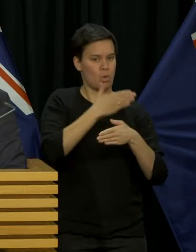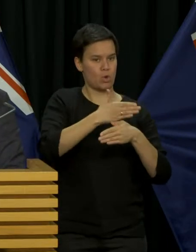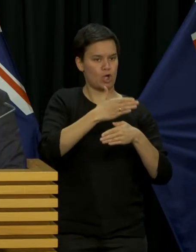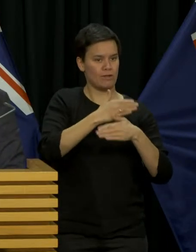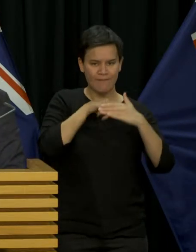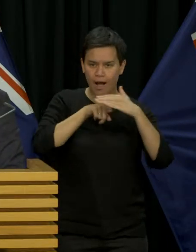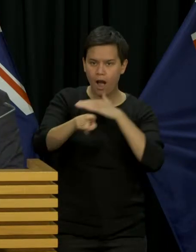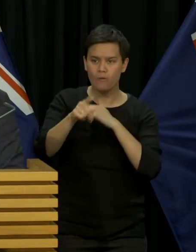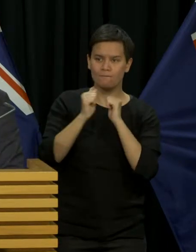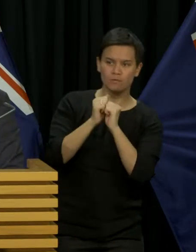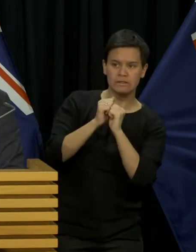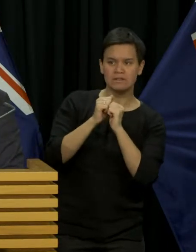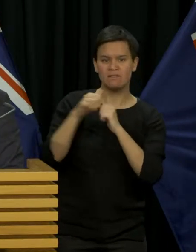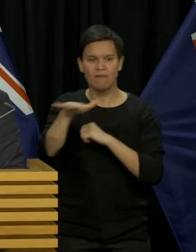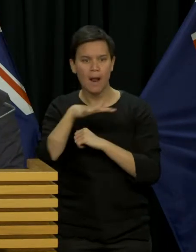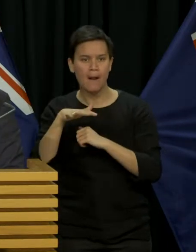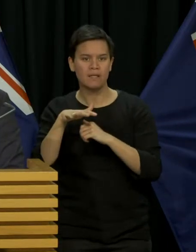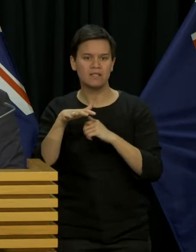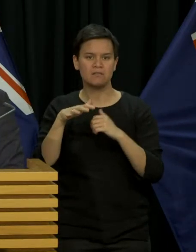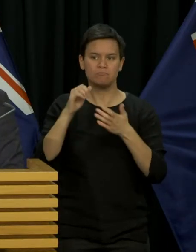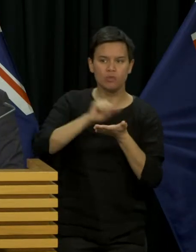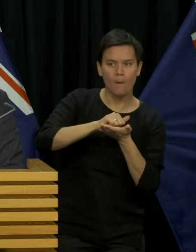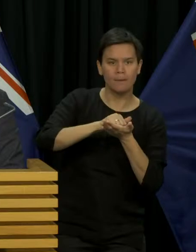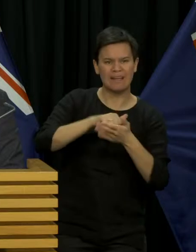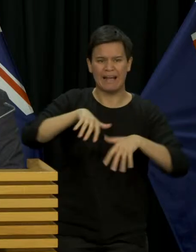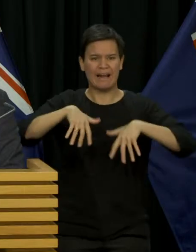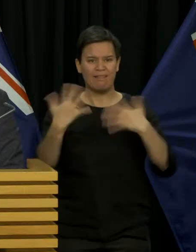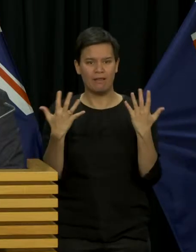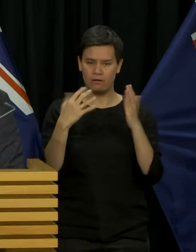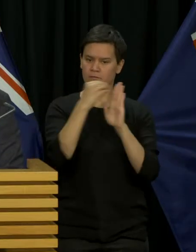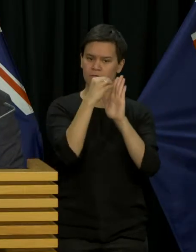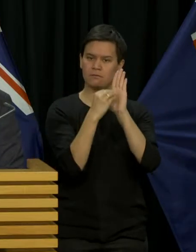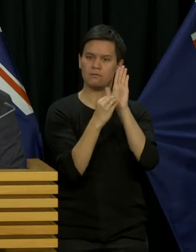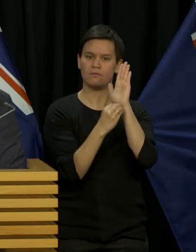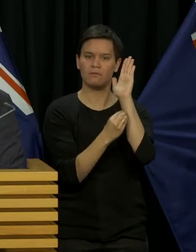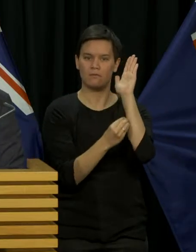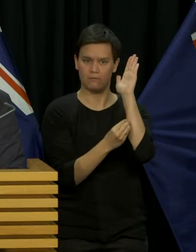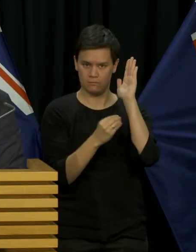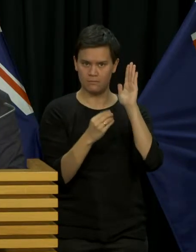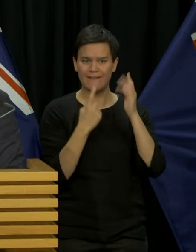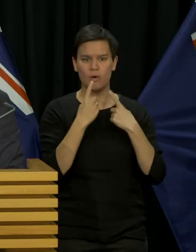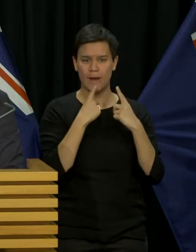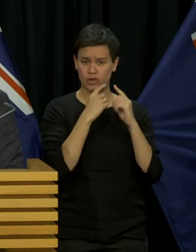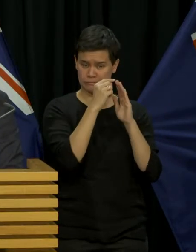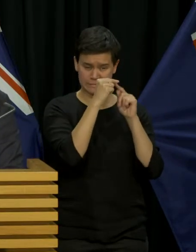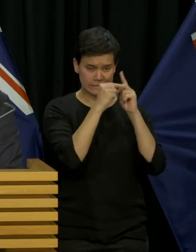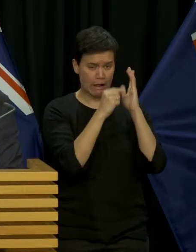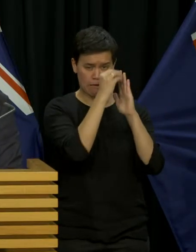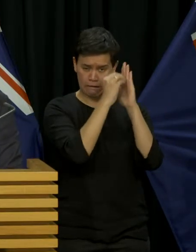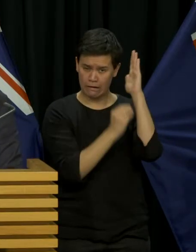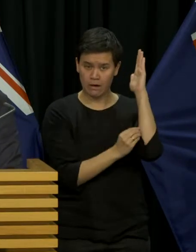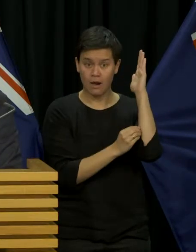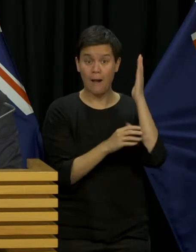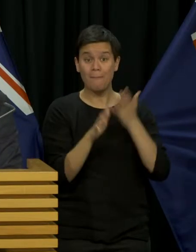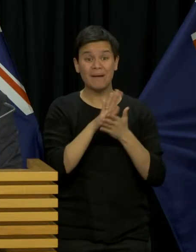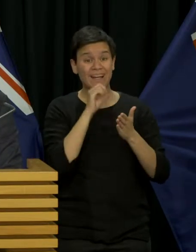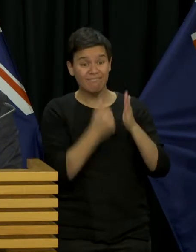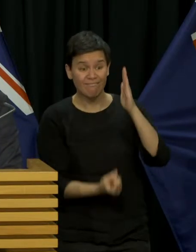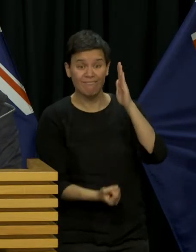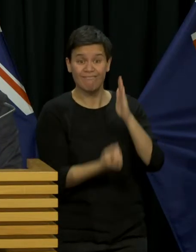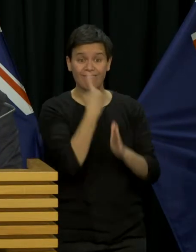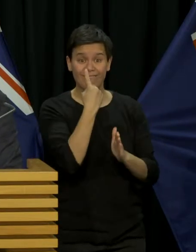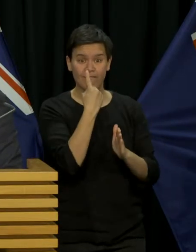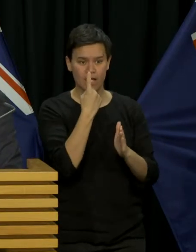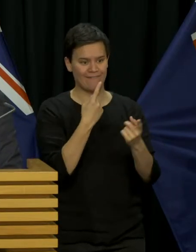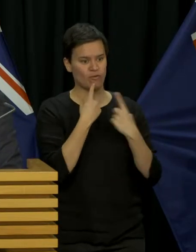in the future, it can be undertaken as quickly as possible. This is, of course, what we are asking all members of the public to